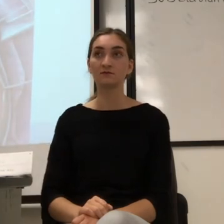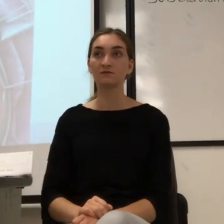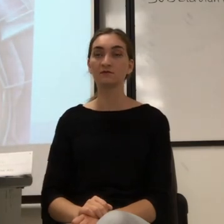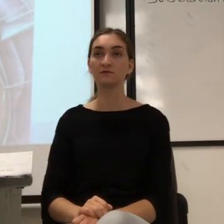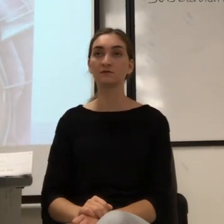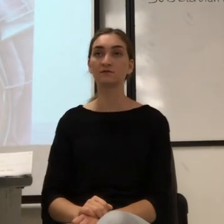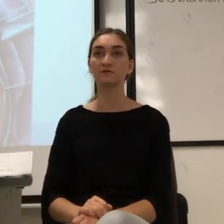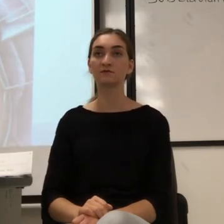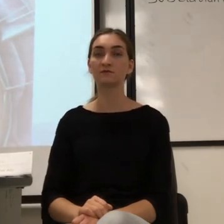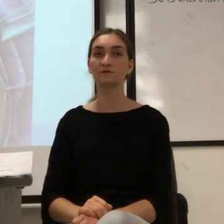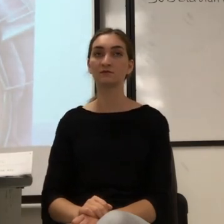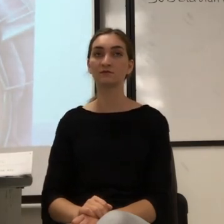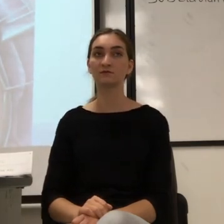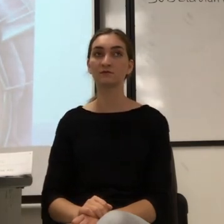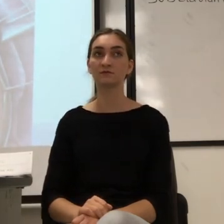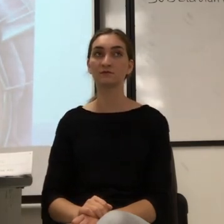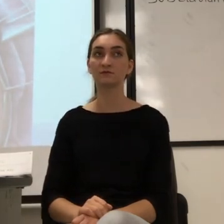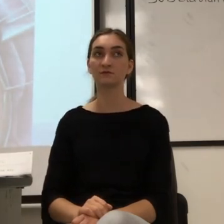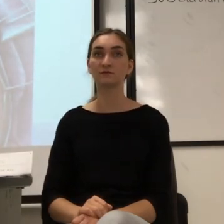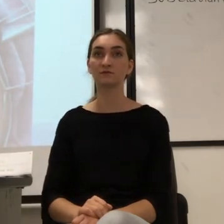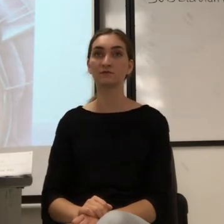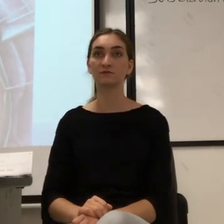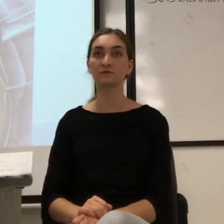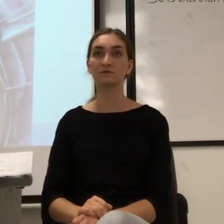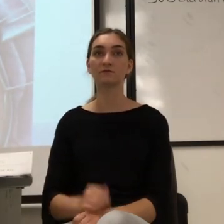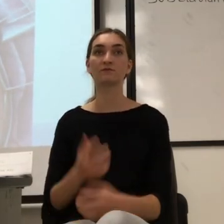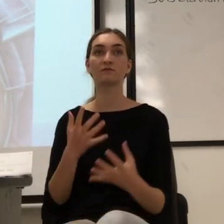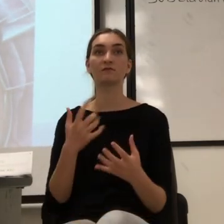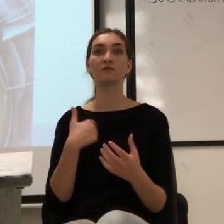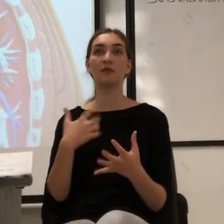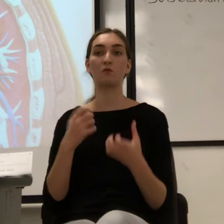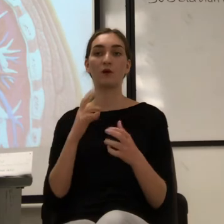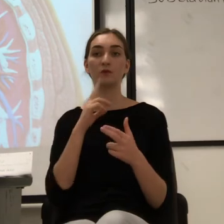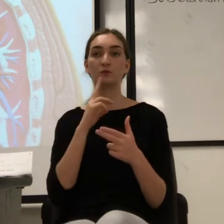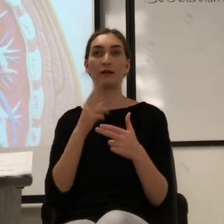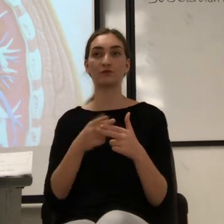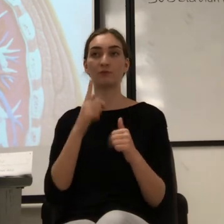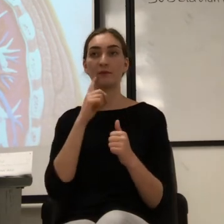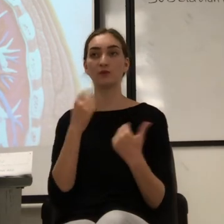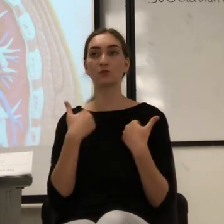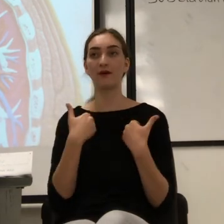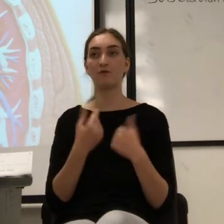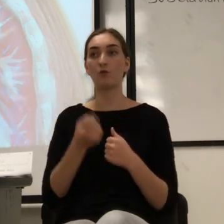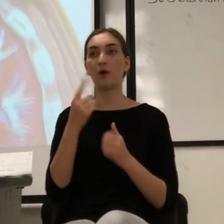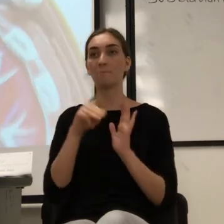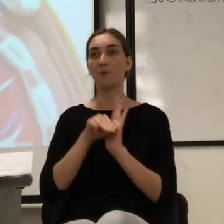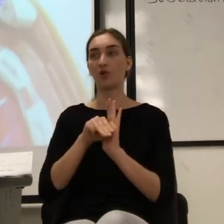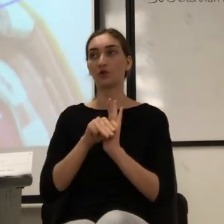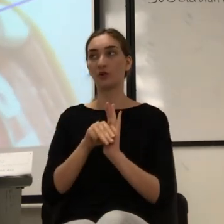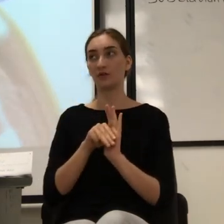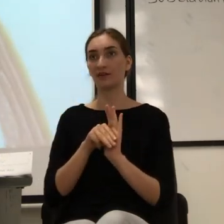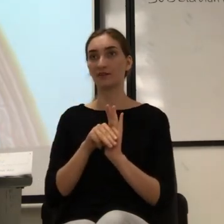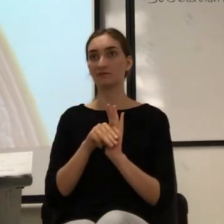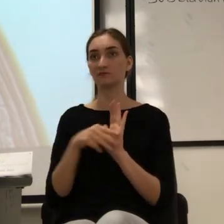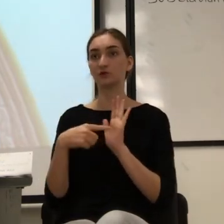I wouldn't mention that unless we had at least one model that showed it well. I mean, do you see that here?